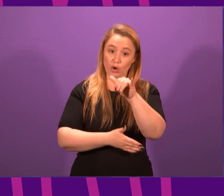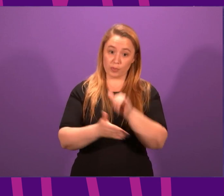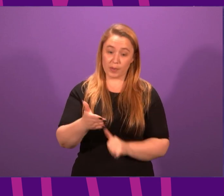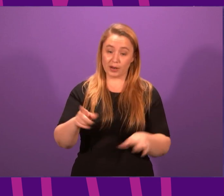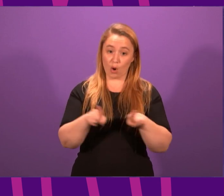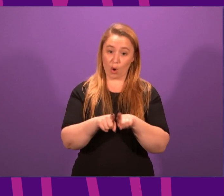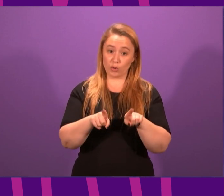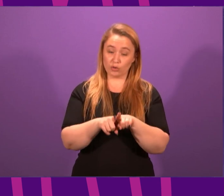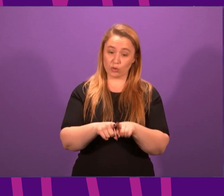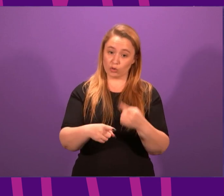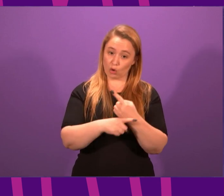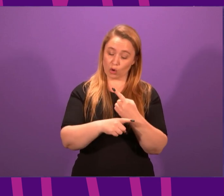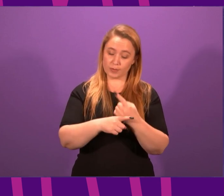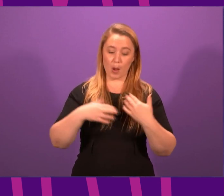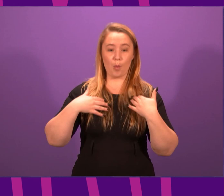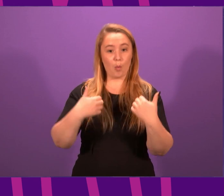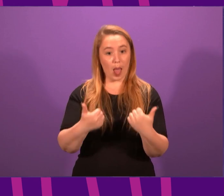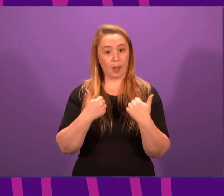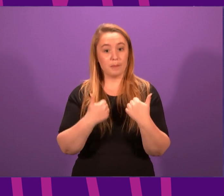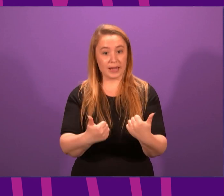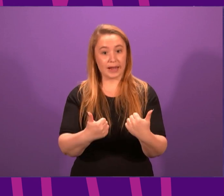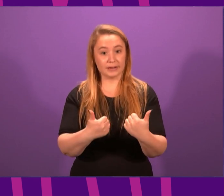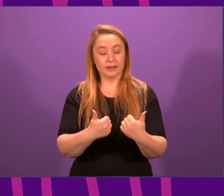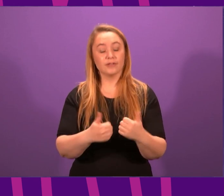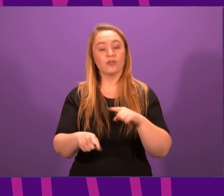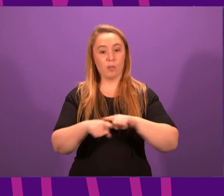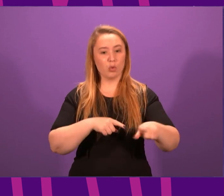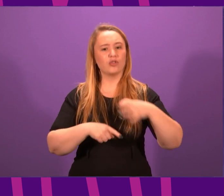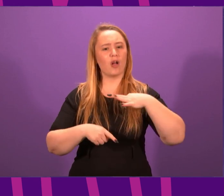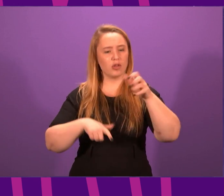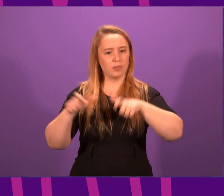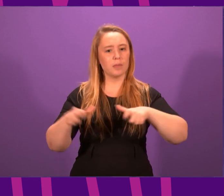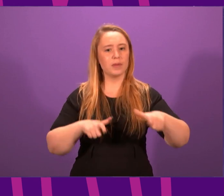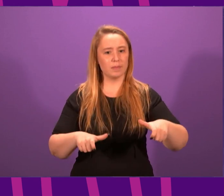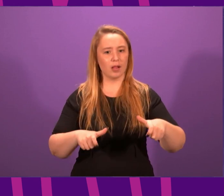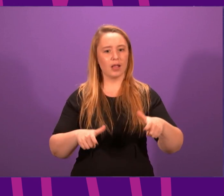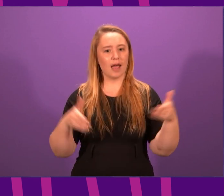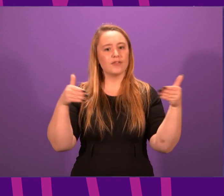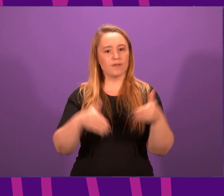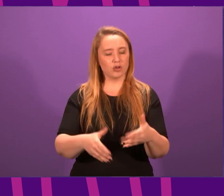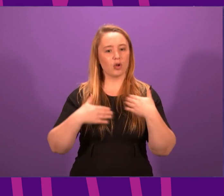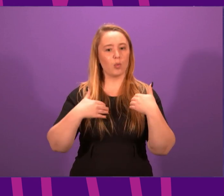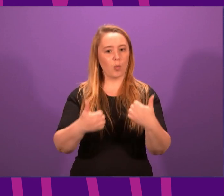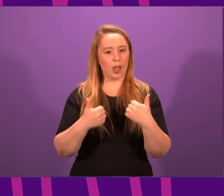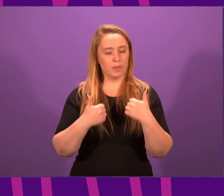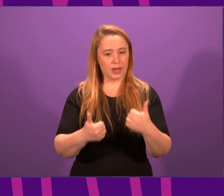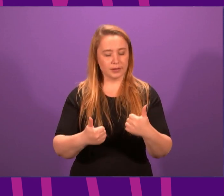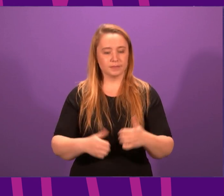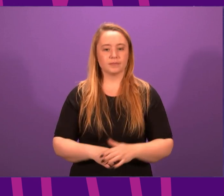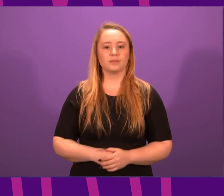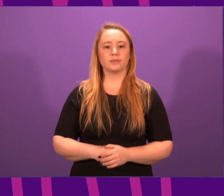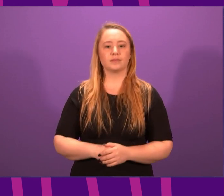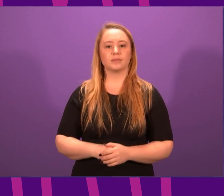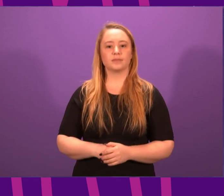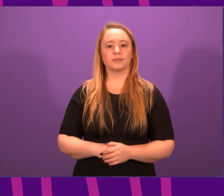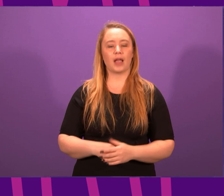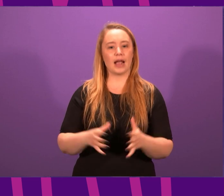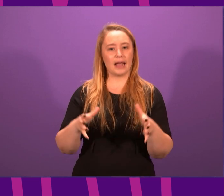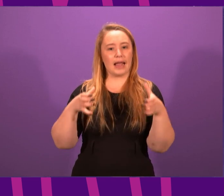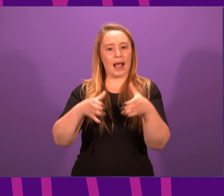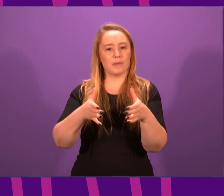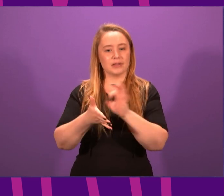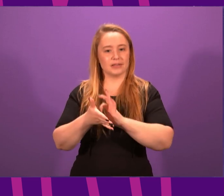welcome emphasis on well-being of the most vulnerable, and I know that the Cabinet Secretary for Health has written a very